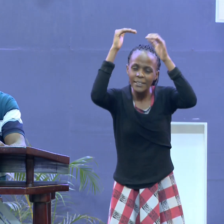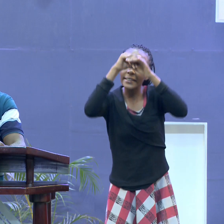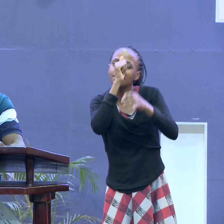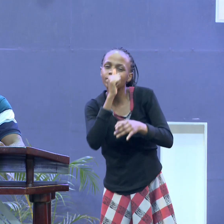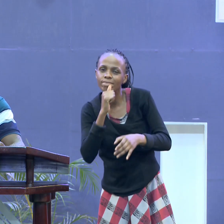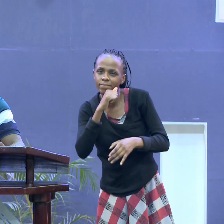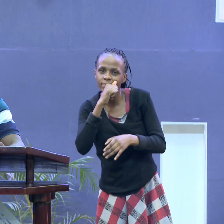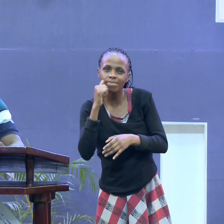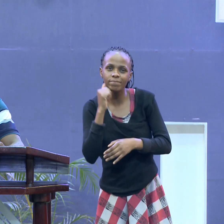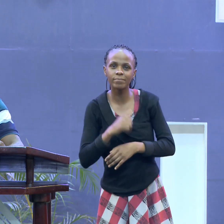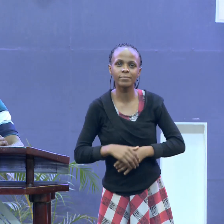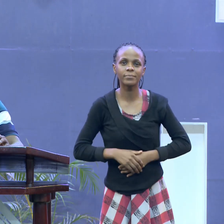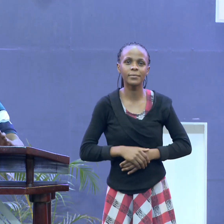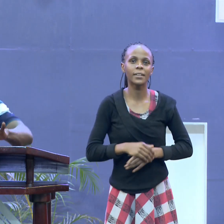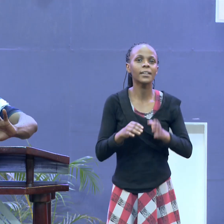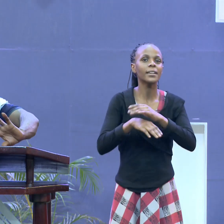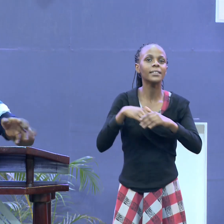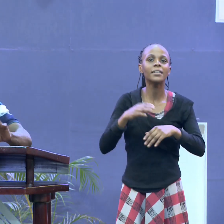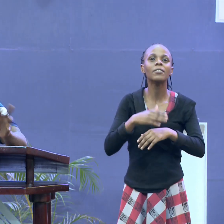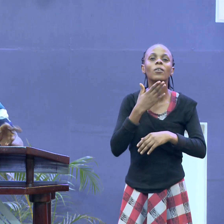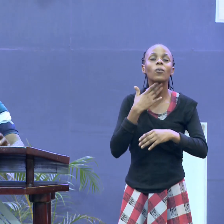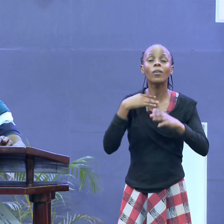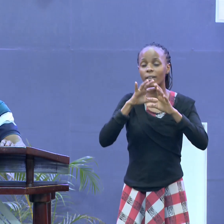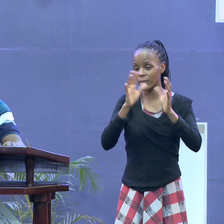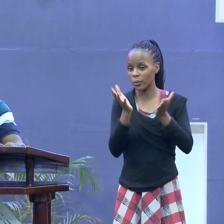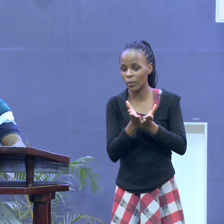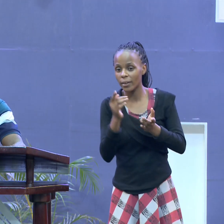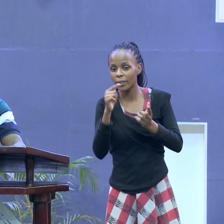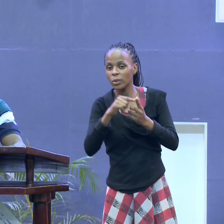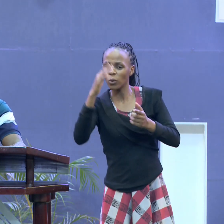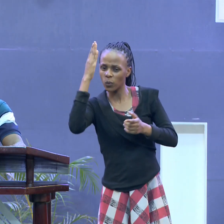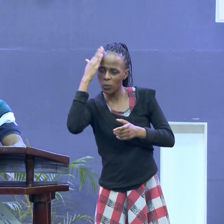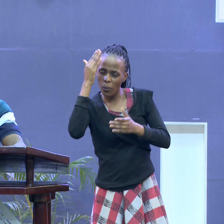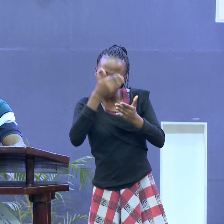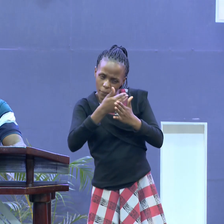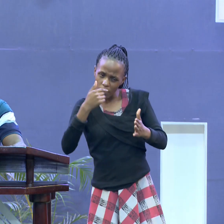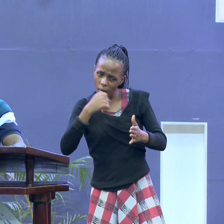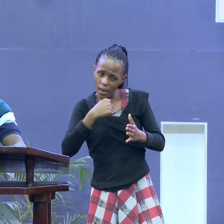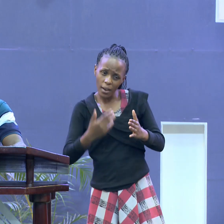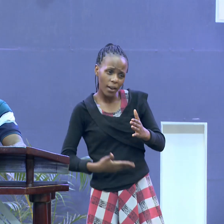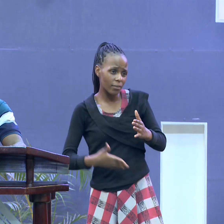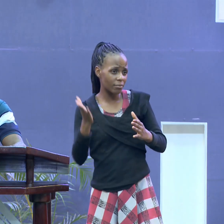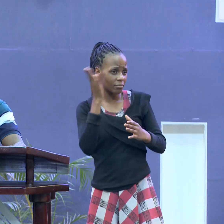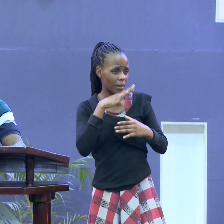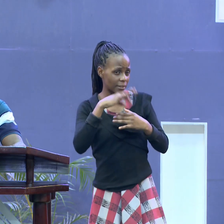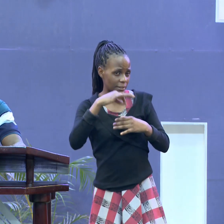secretly. They don't want the world to know that there was a demon in their lives. But